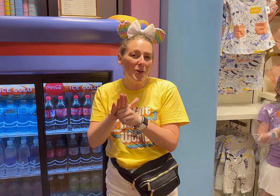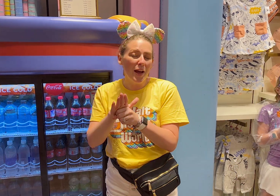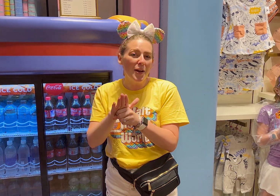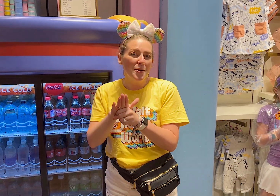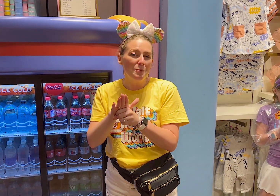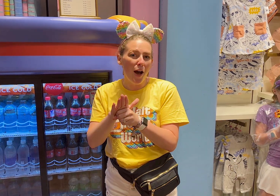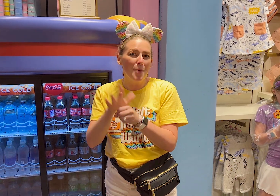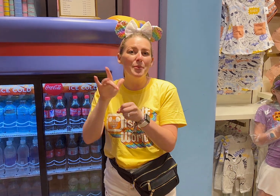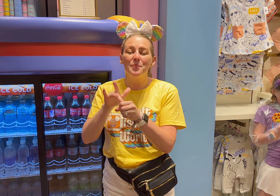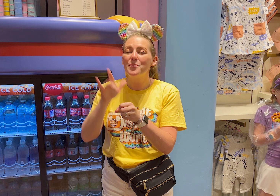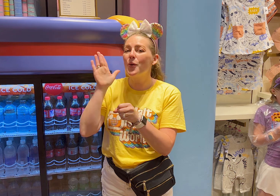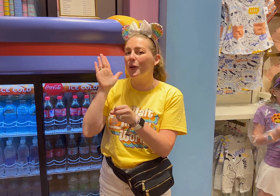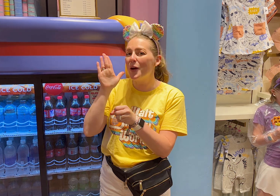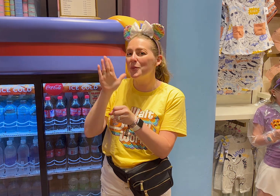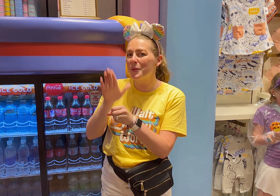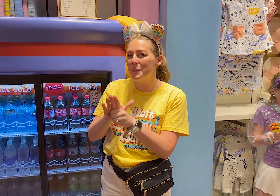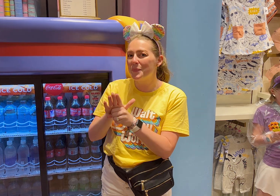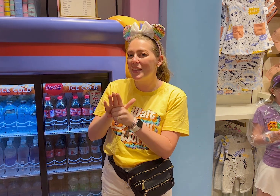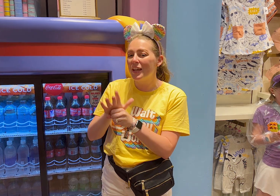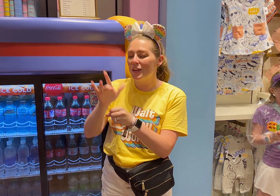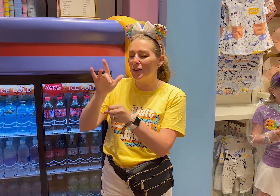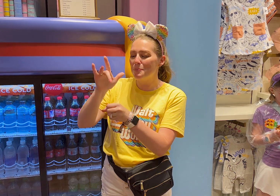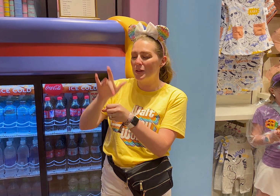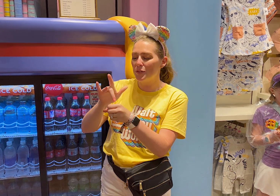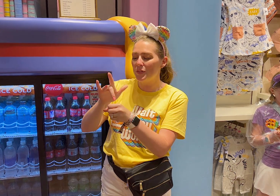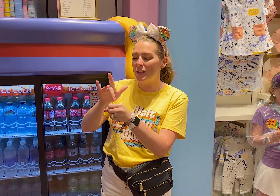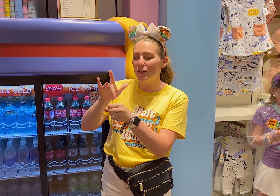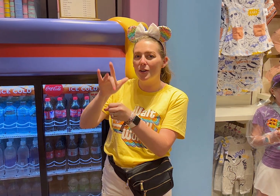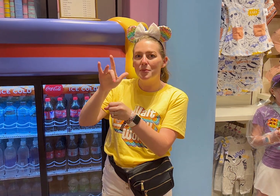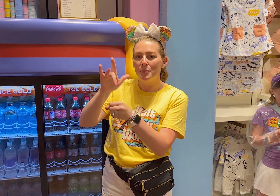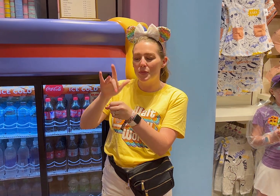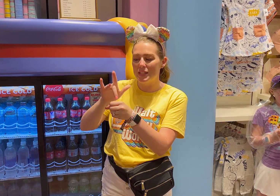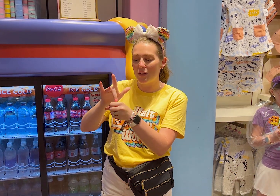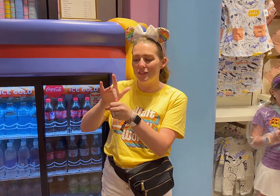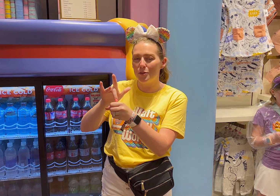Soda, pop, or Coke. Your middle finger moves down a little